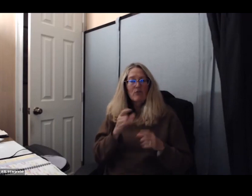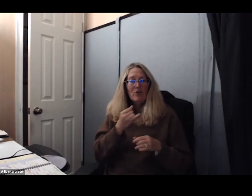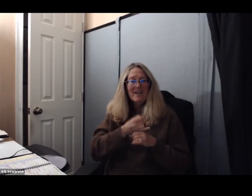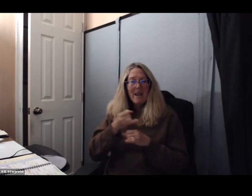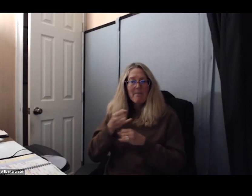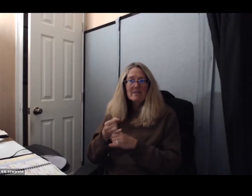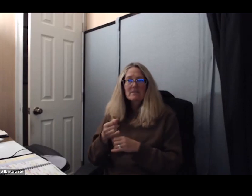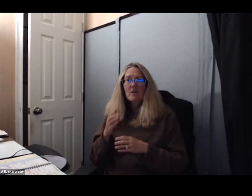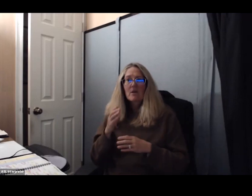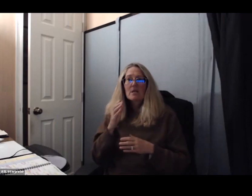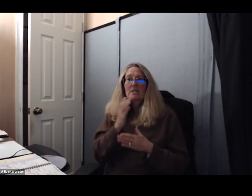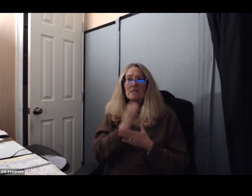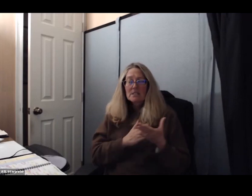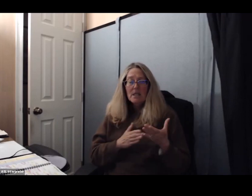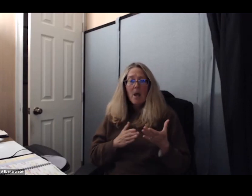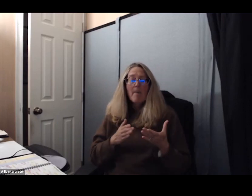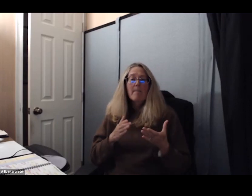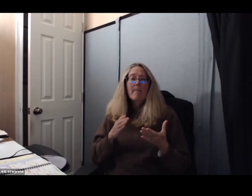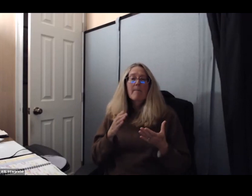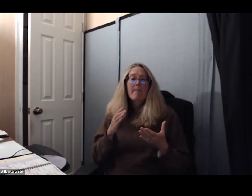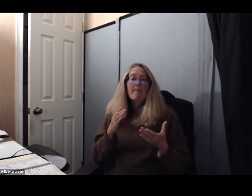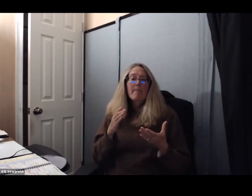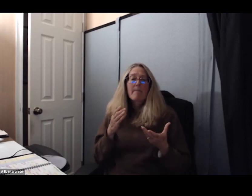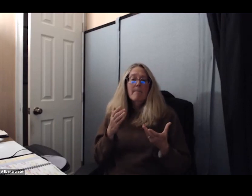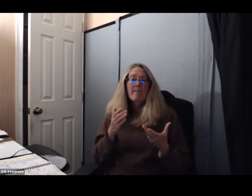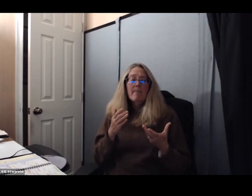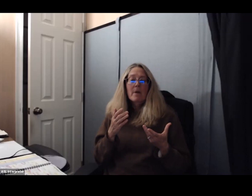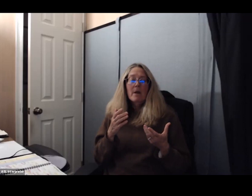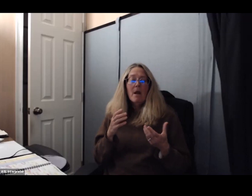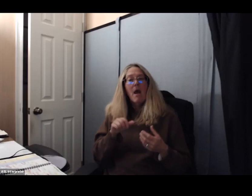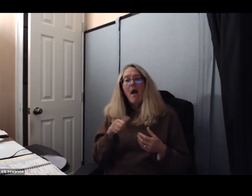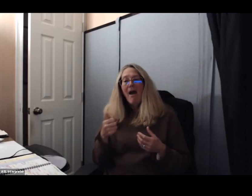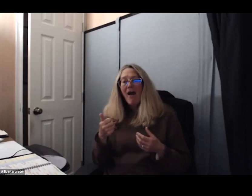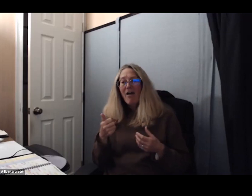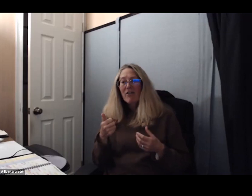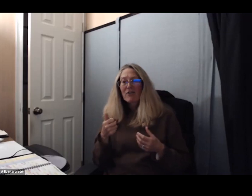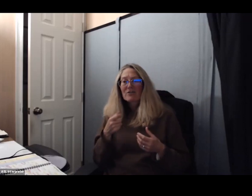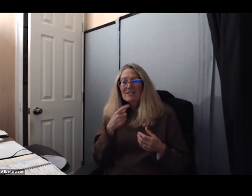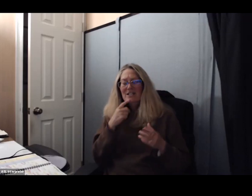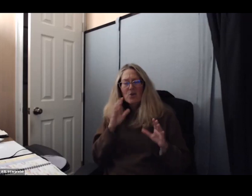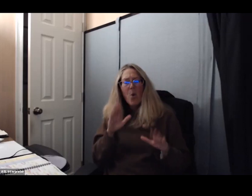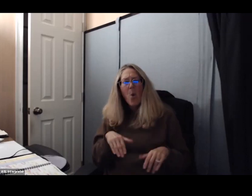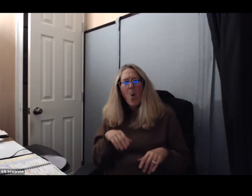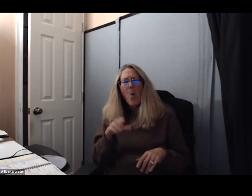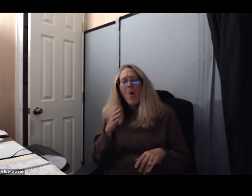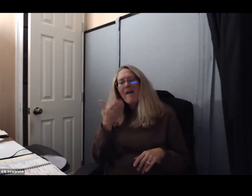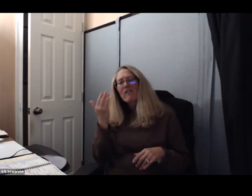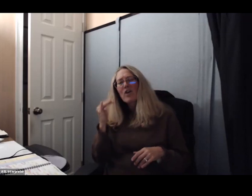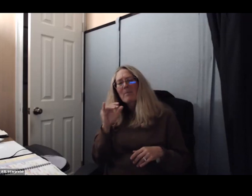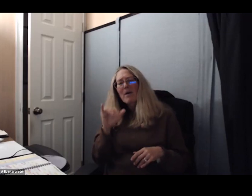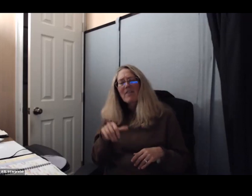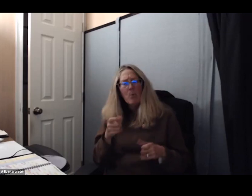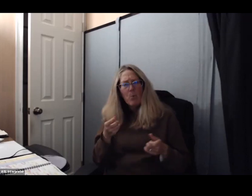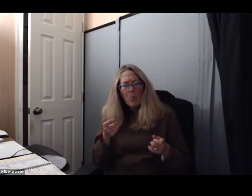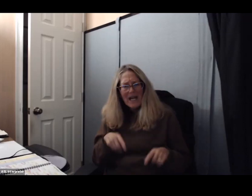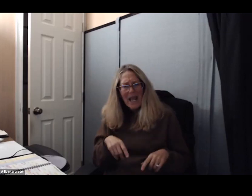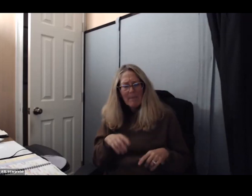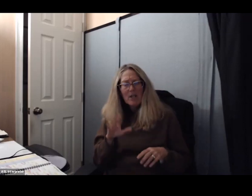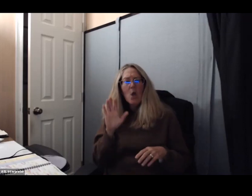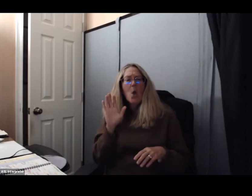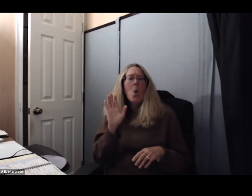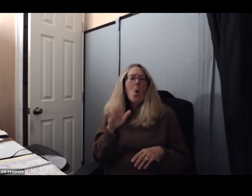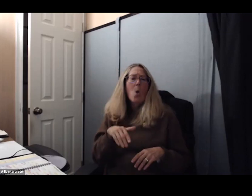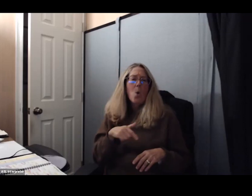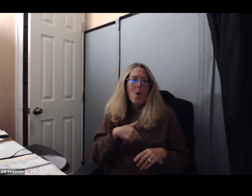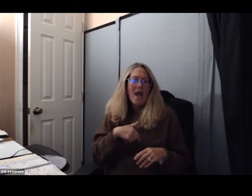campuses. On some sites, parents are attended to. Other sites, hey, oh yeah, I forgot about it. What happened? Oh,